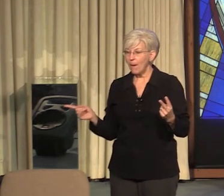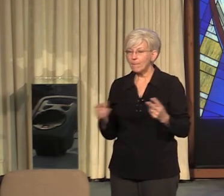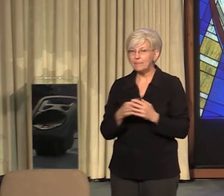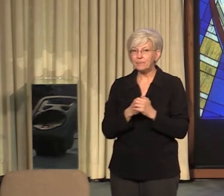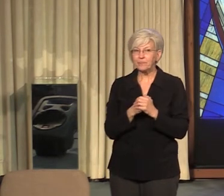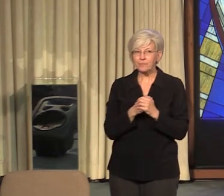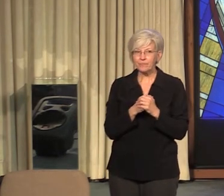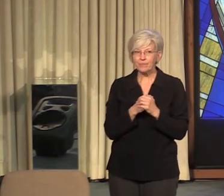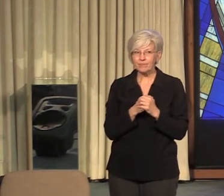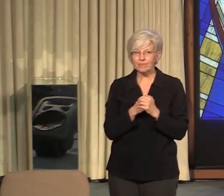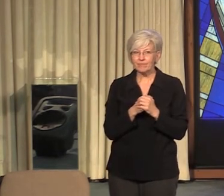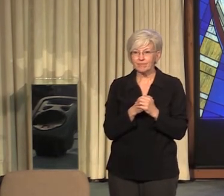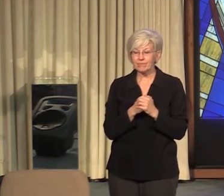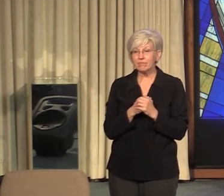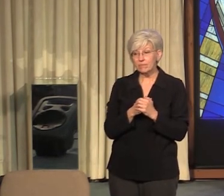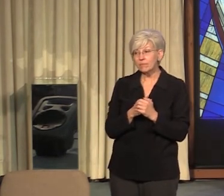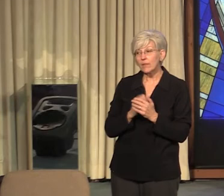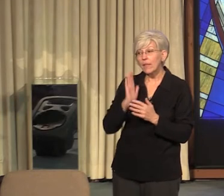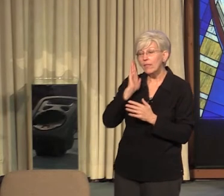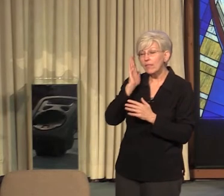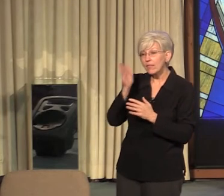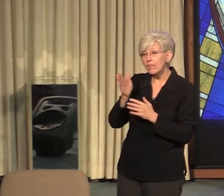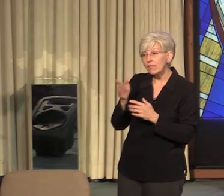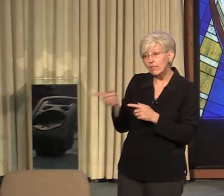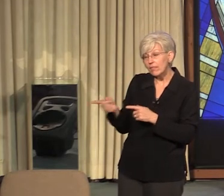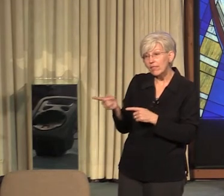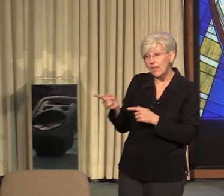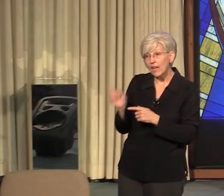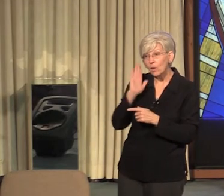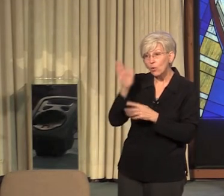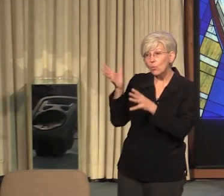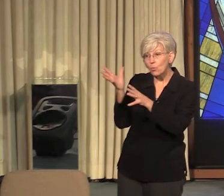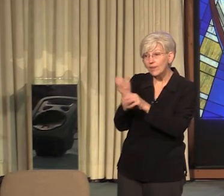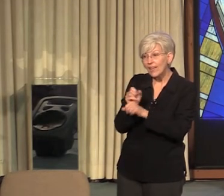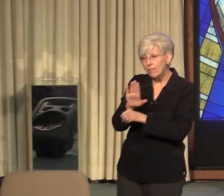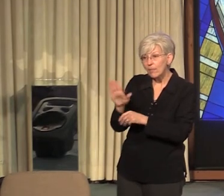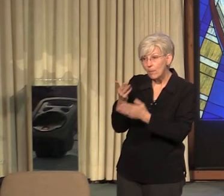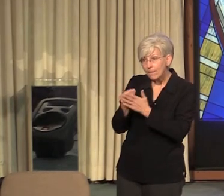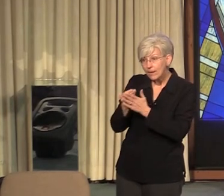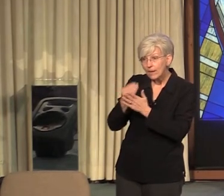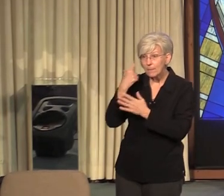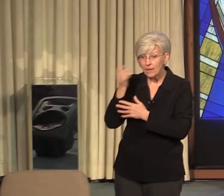that they would get their money because she had a rich father.